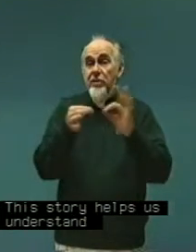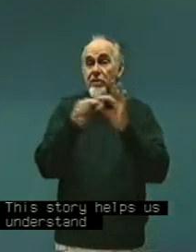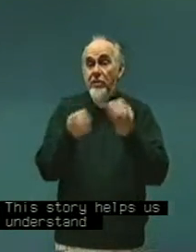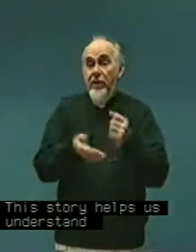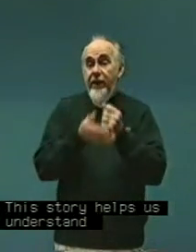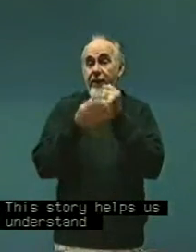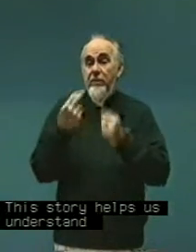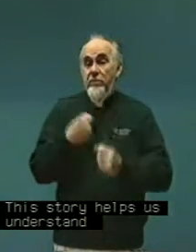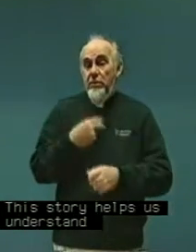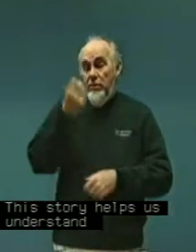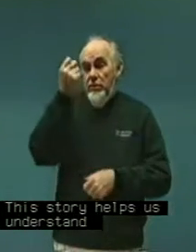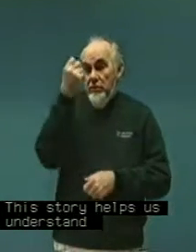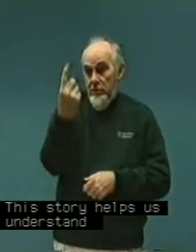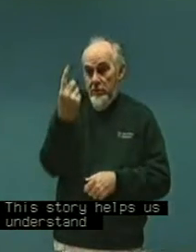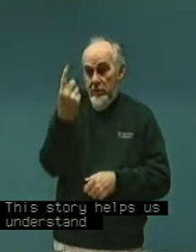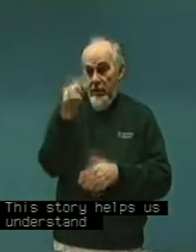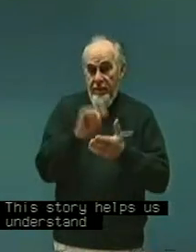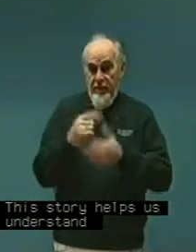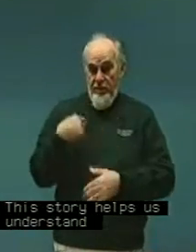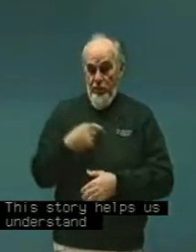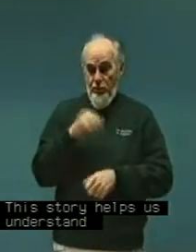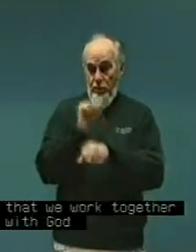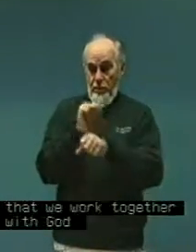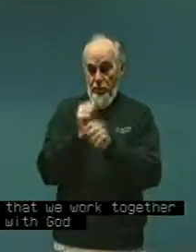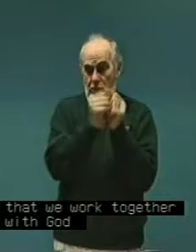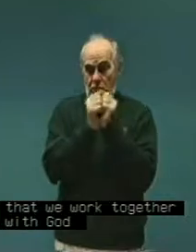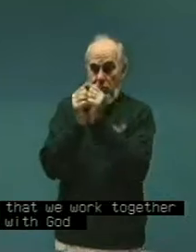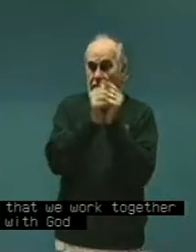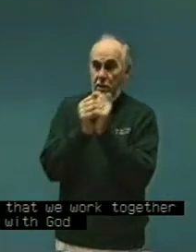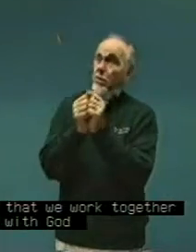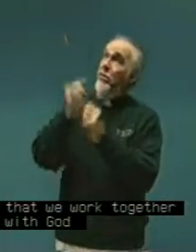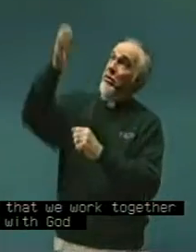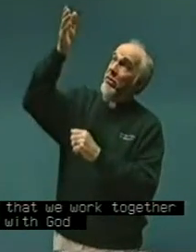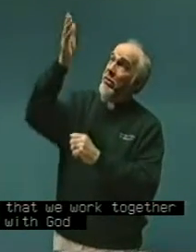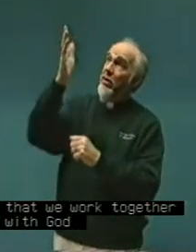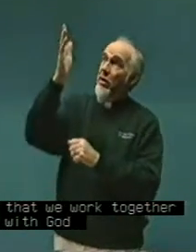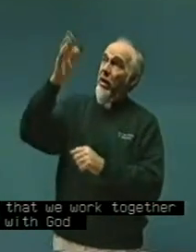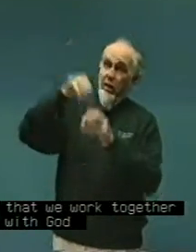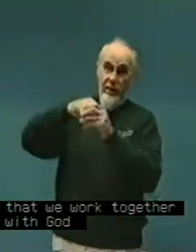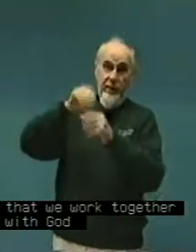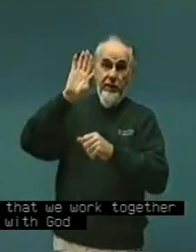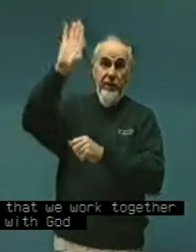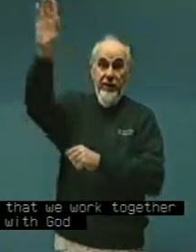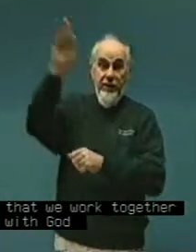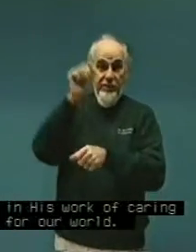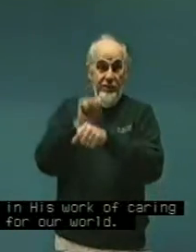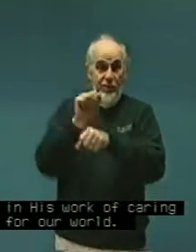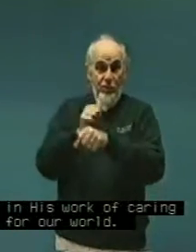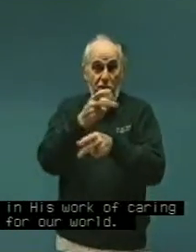This story helps us to understand that we work together with God